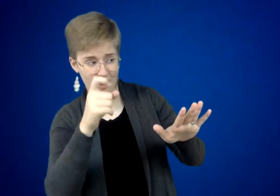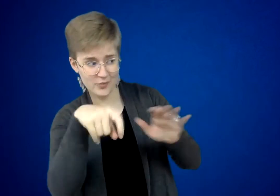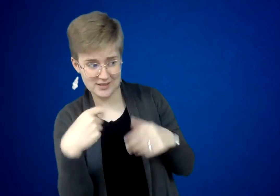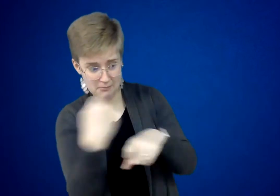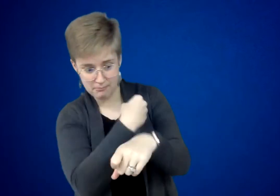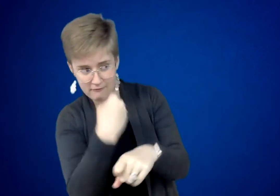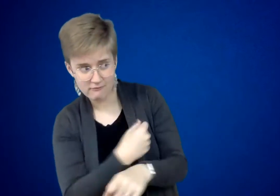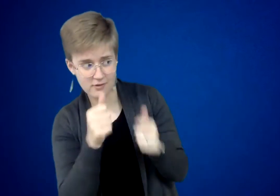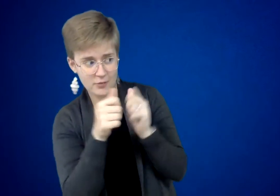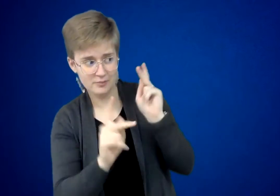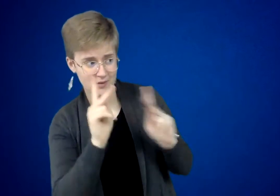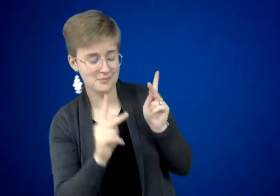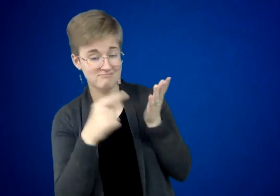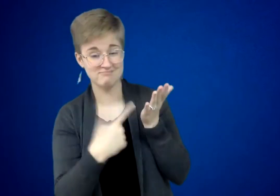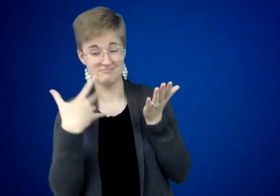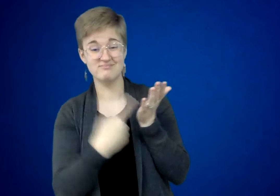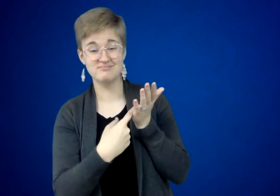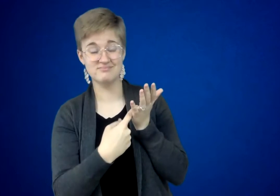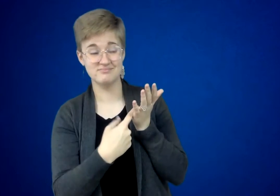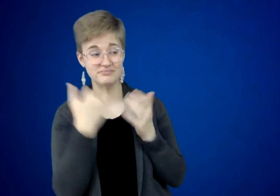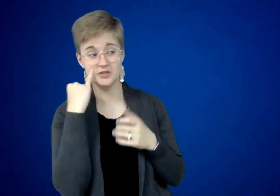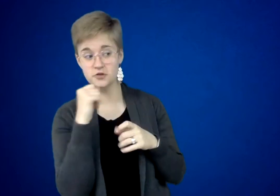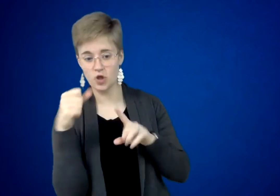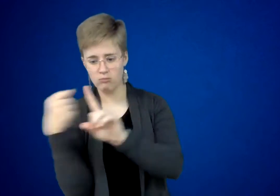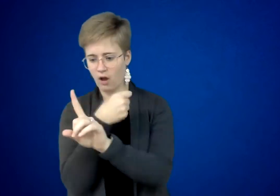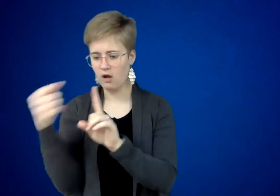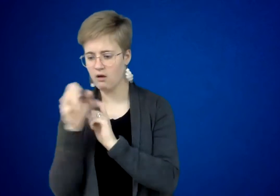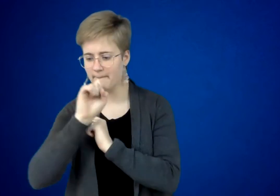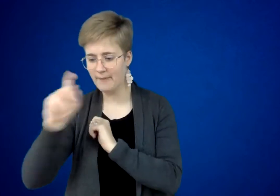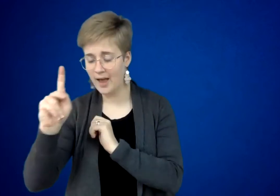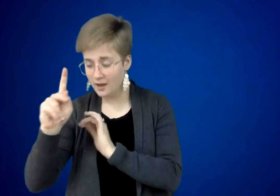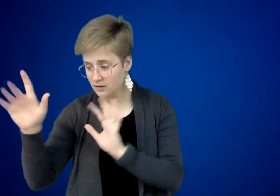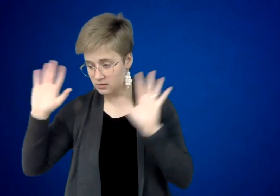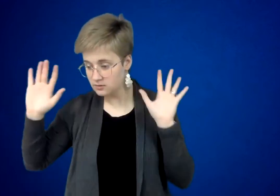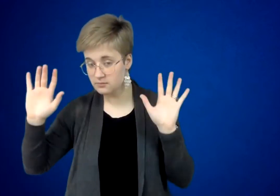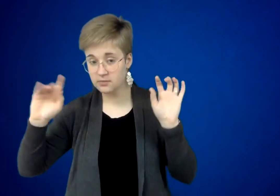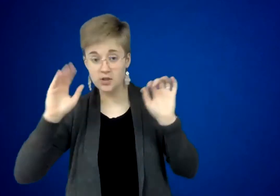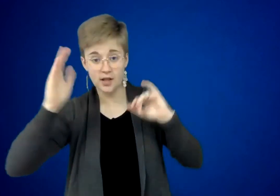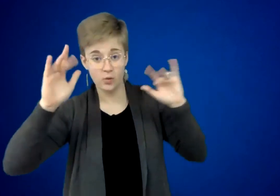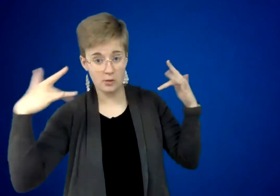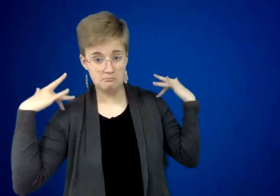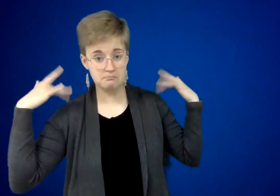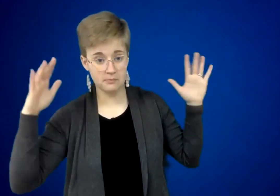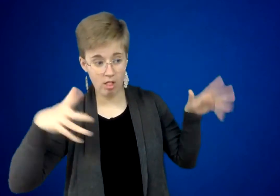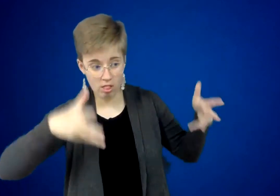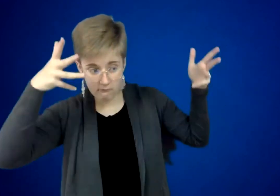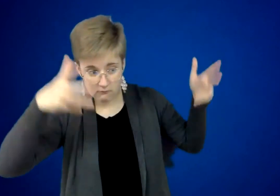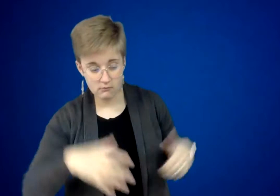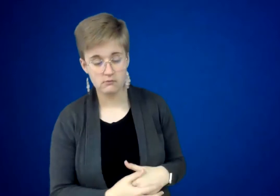fights. Sometimes, if you don't hit them back, they leave you alone." She whirled around and